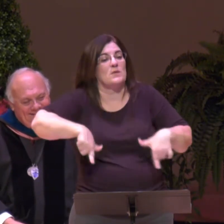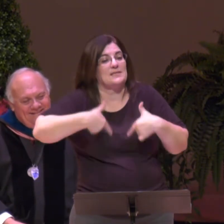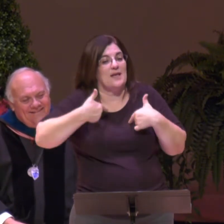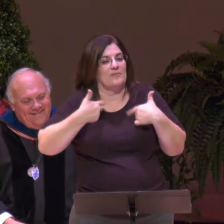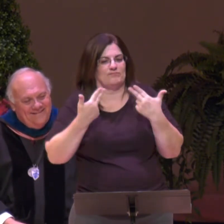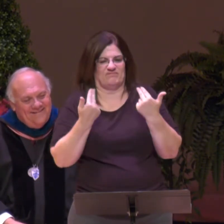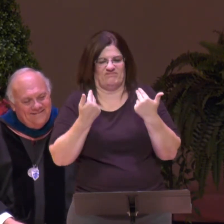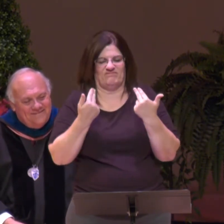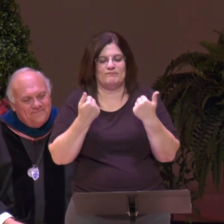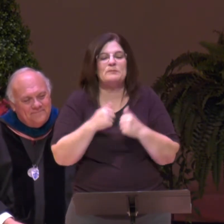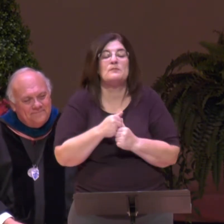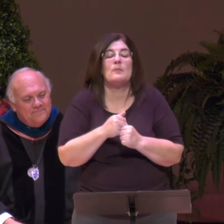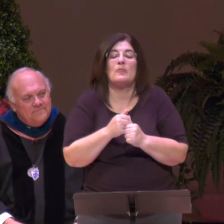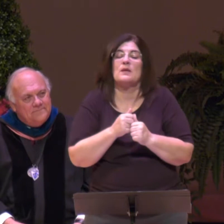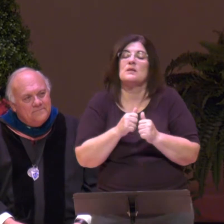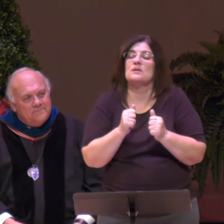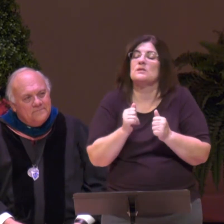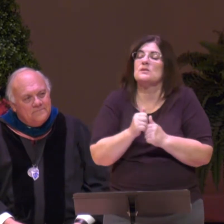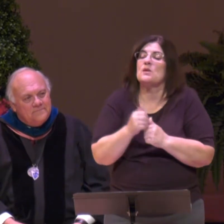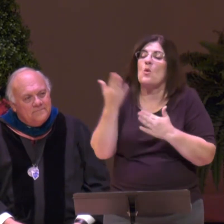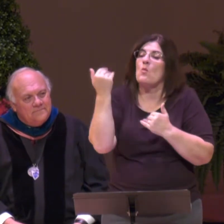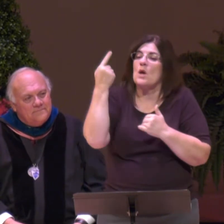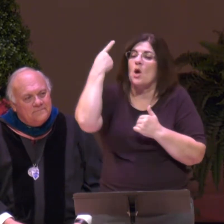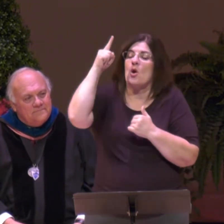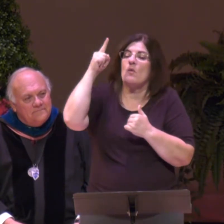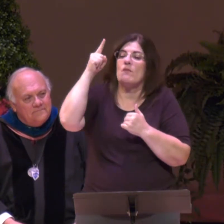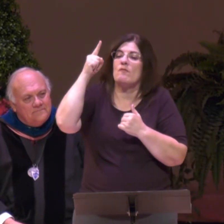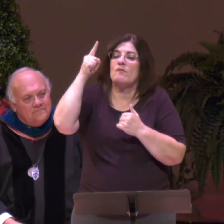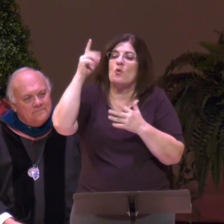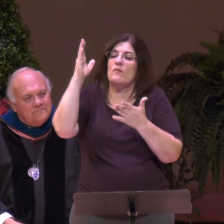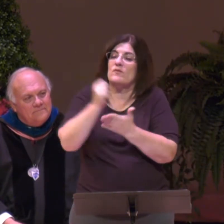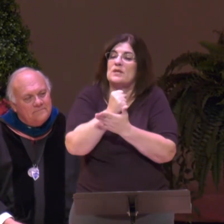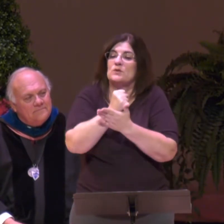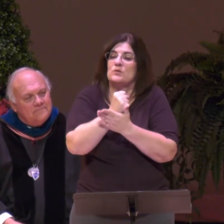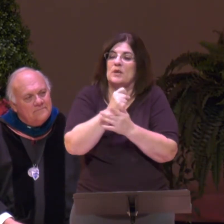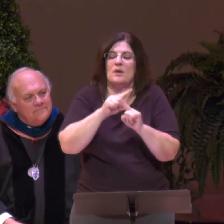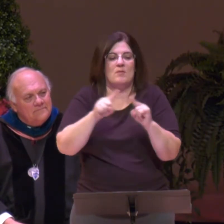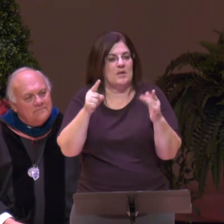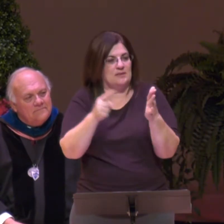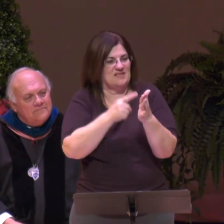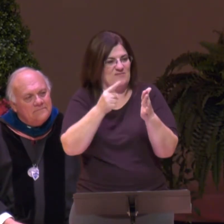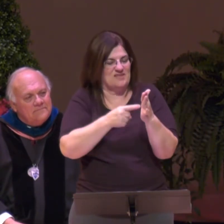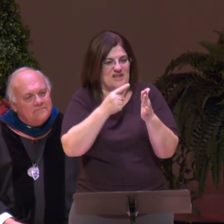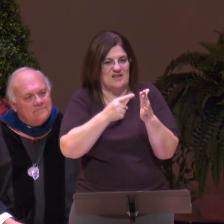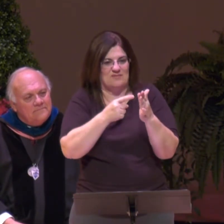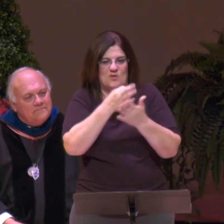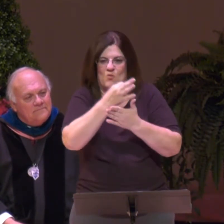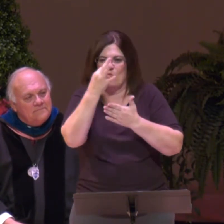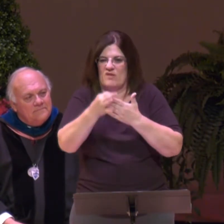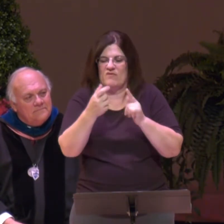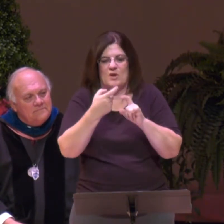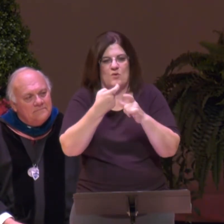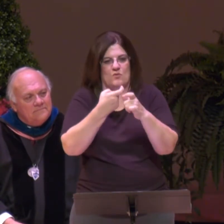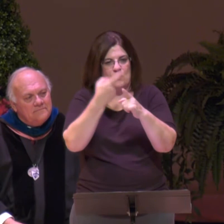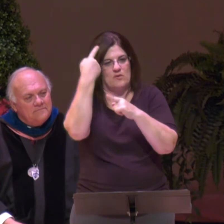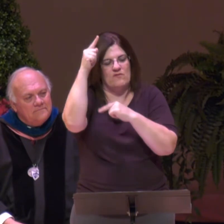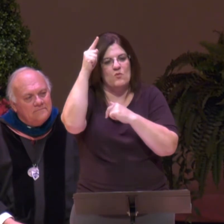So it is with our lives. We hope for victory, but oftentimes we fail to run for the opportunity that life gives